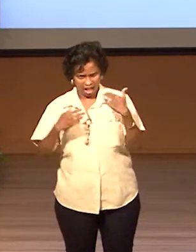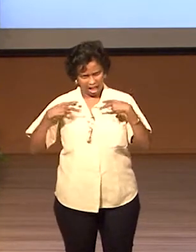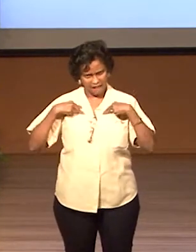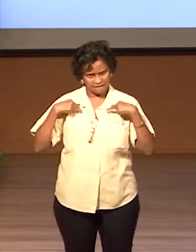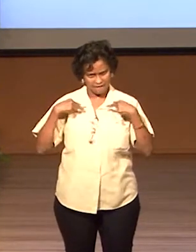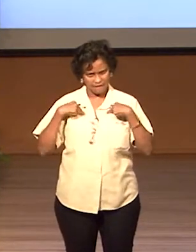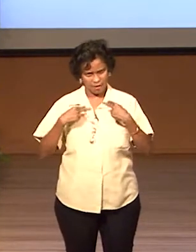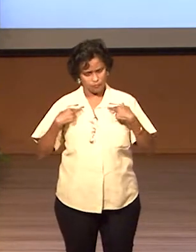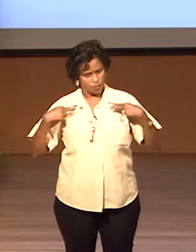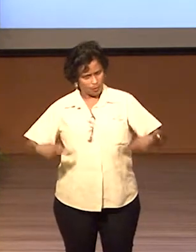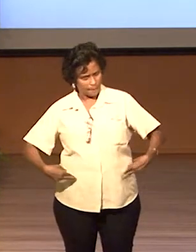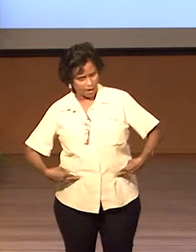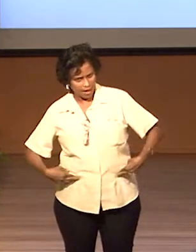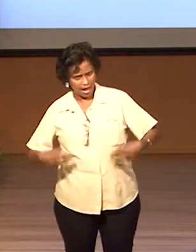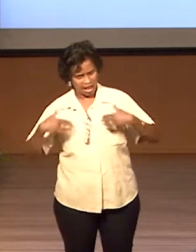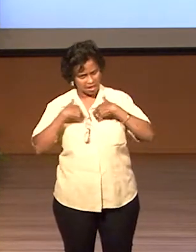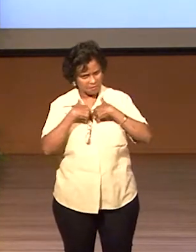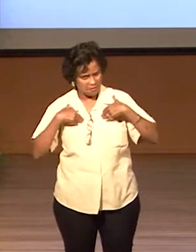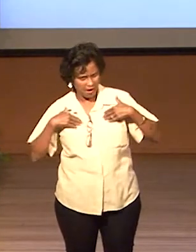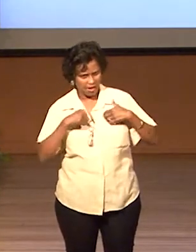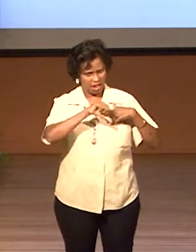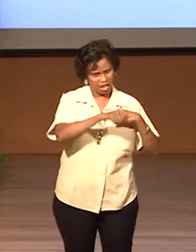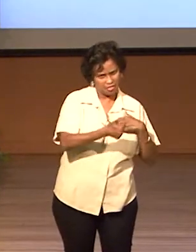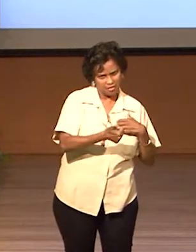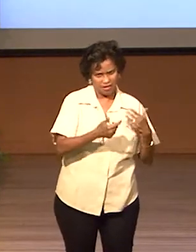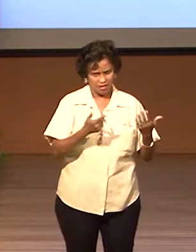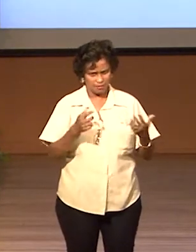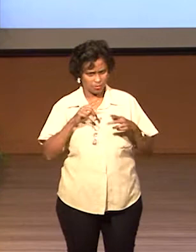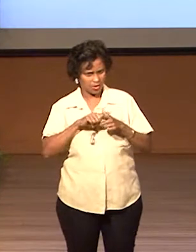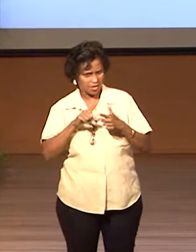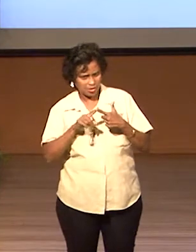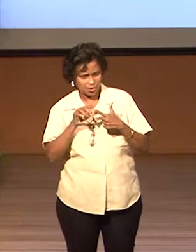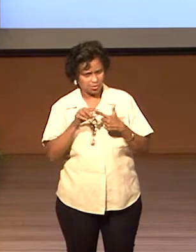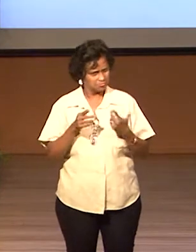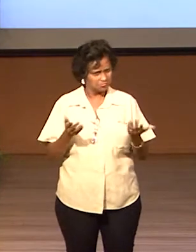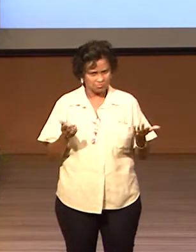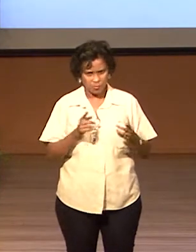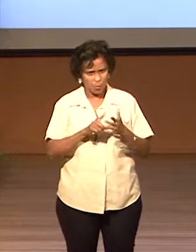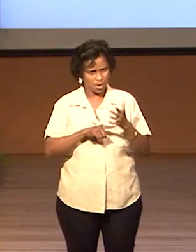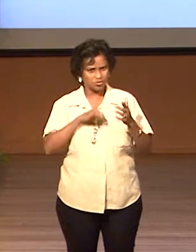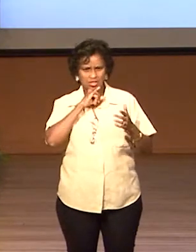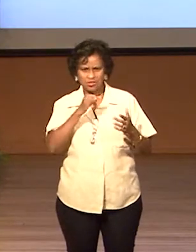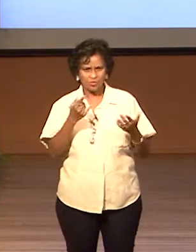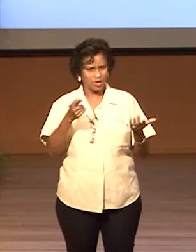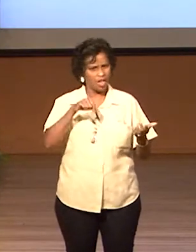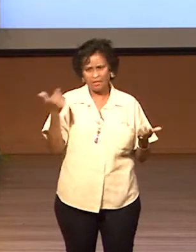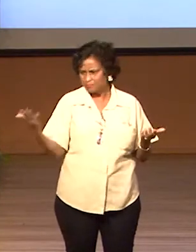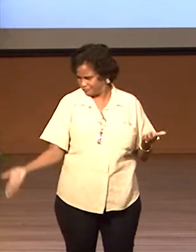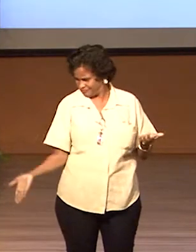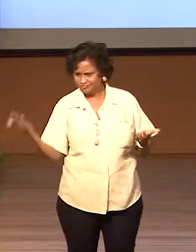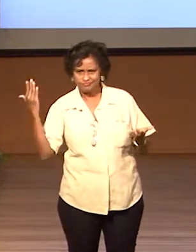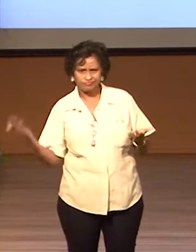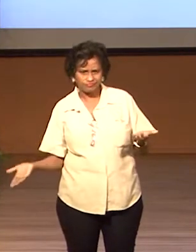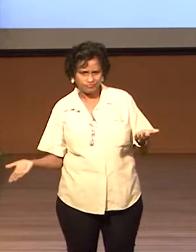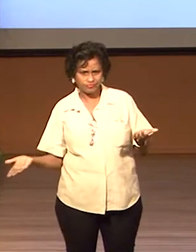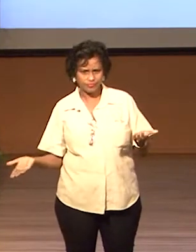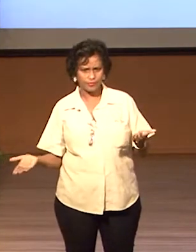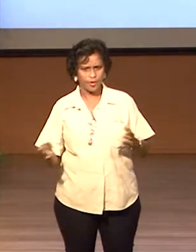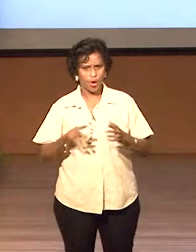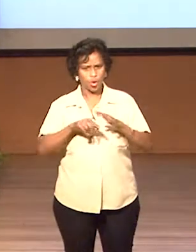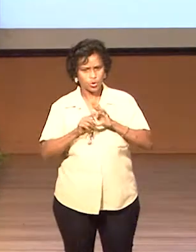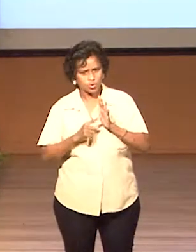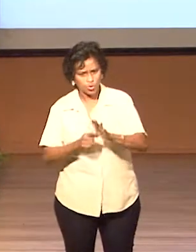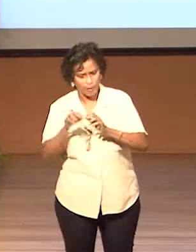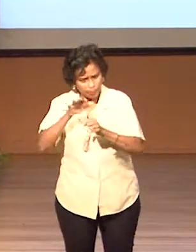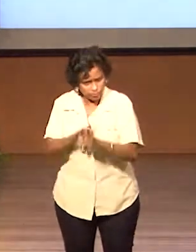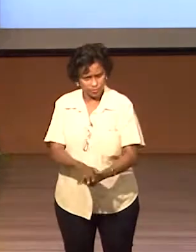prejudice is the basis of stigma. But again, he uses the word oppression, and I think it's